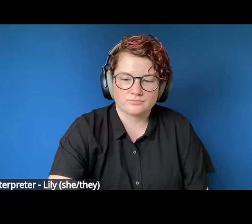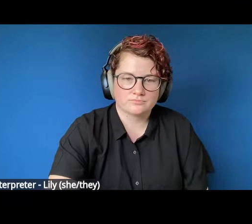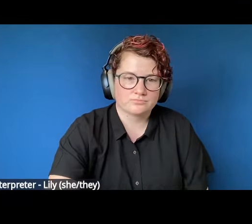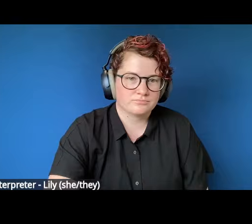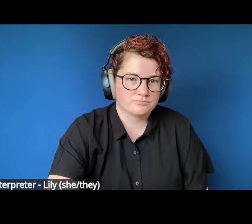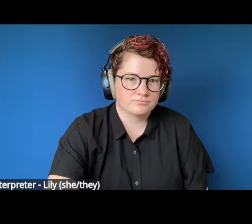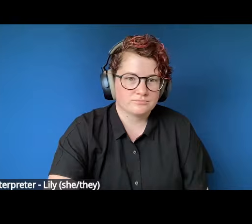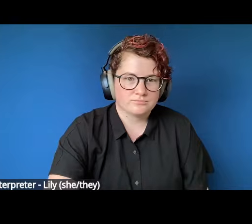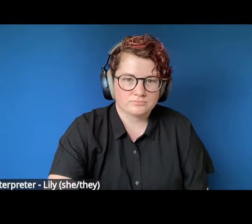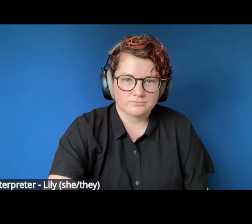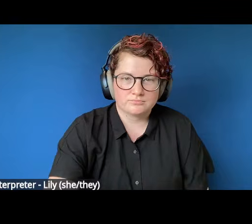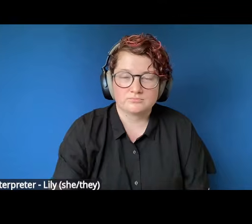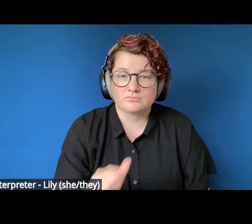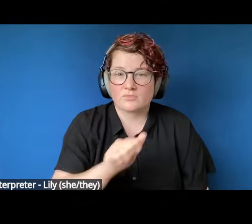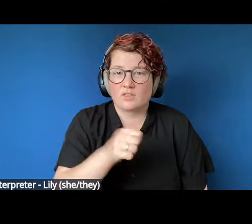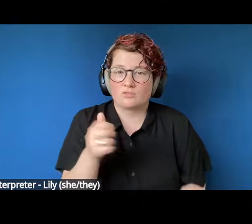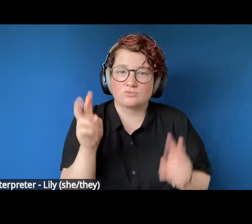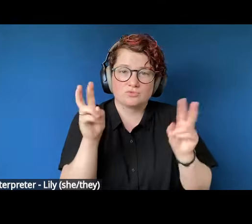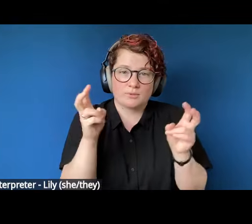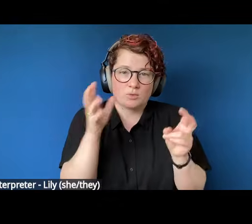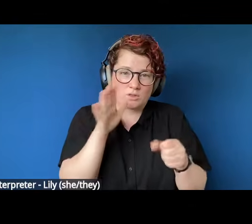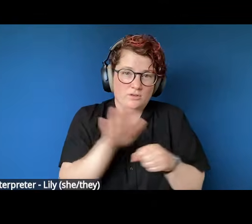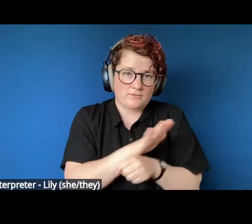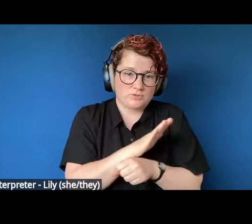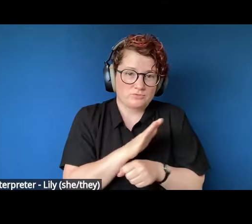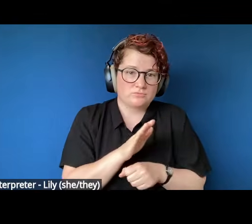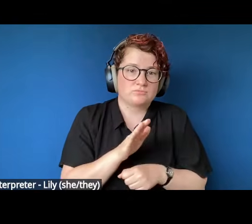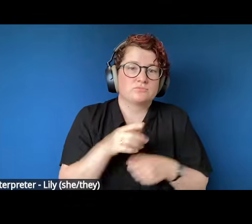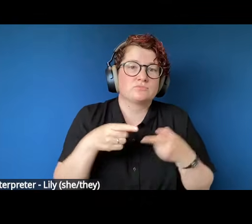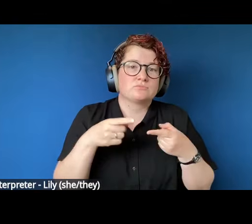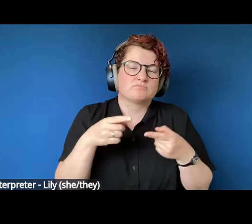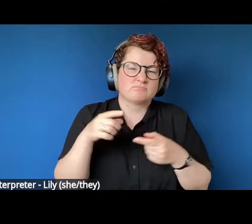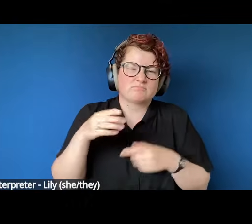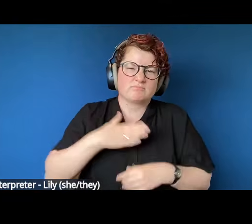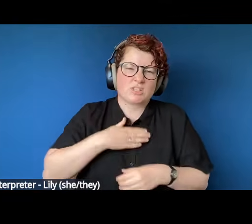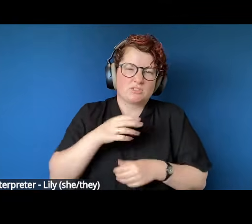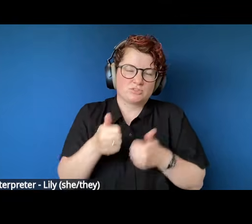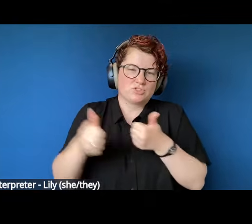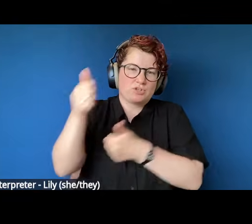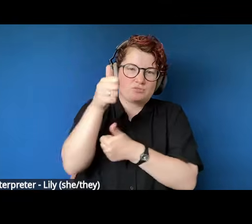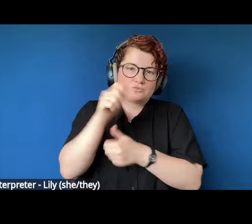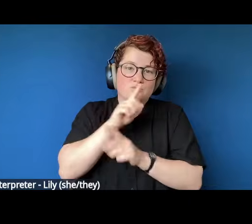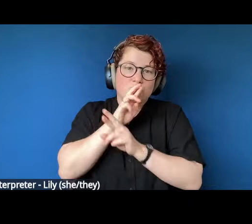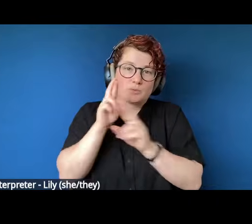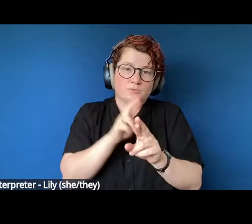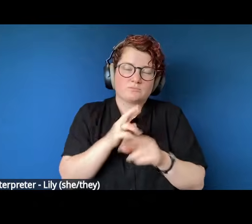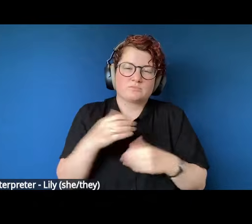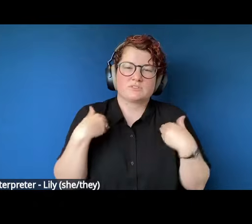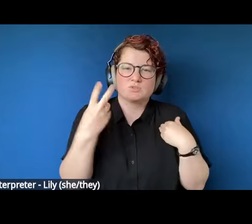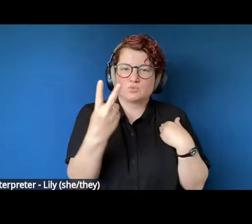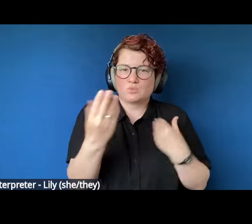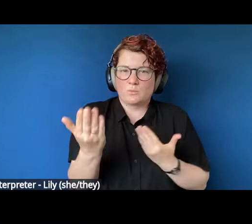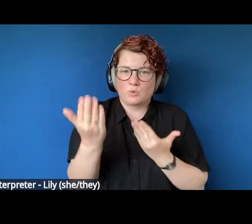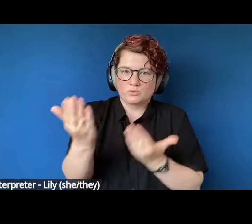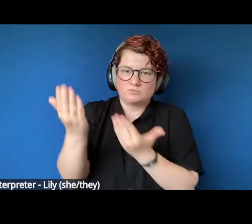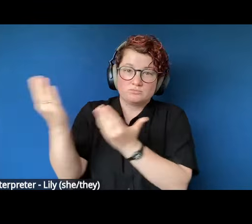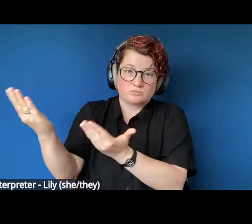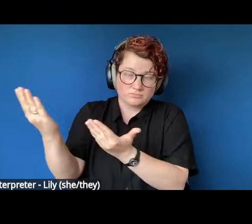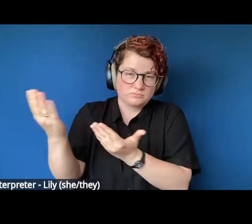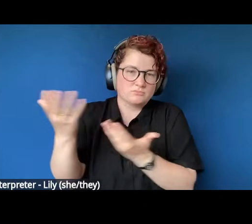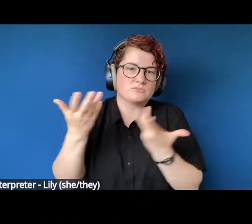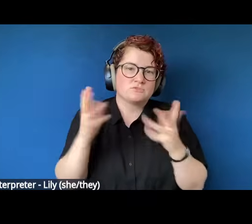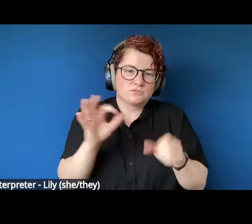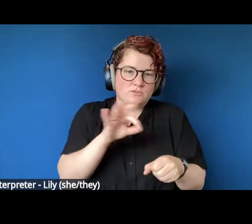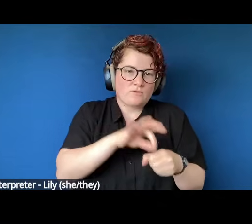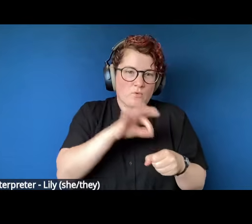The other matter, which will be covered in my chair's report, are two motions which have been voted out of